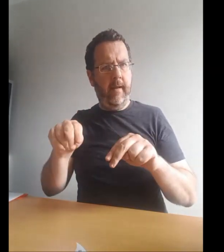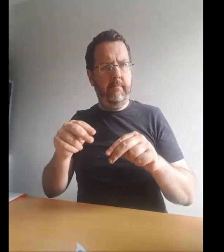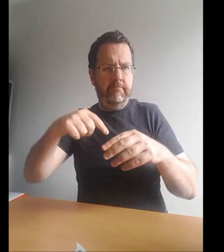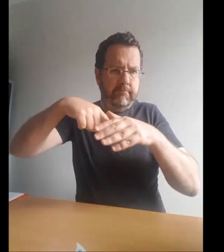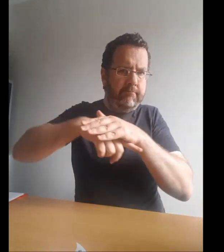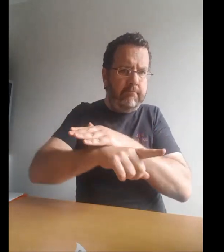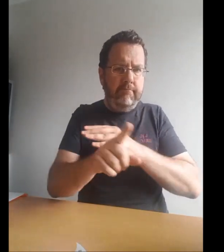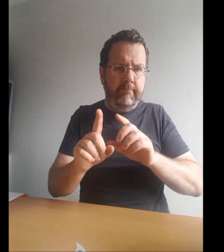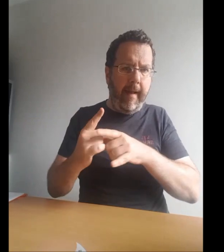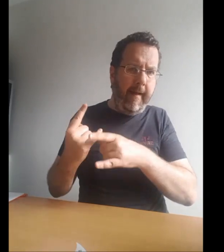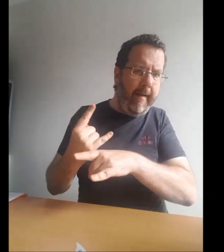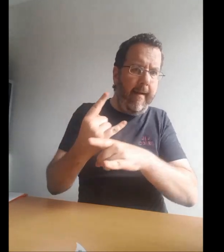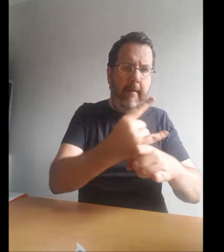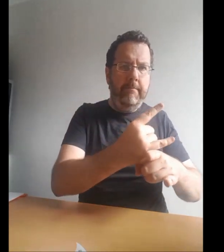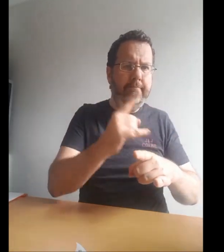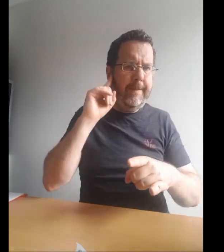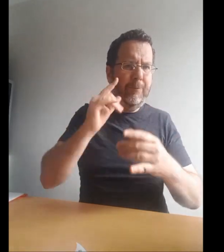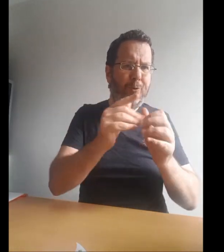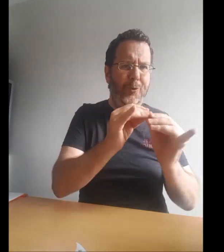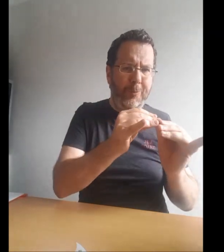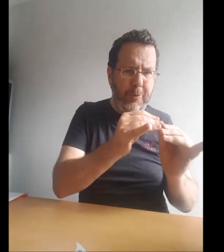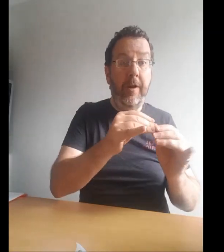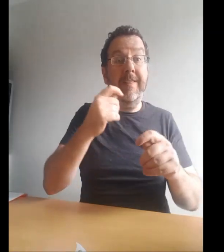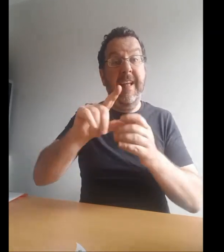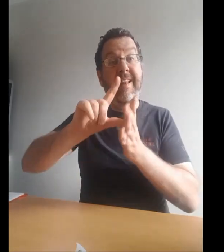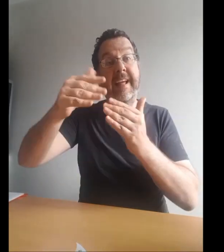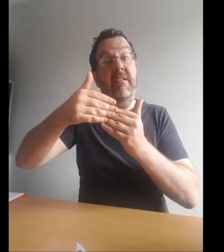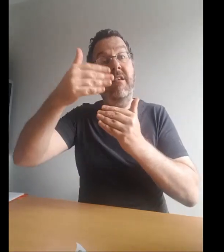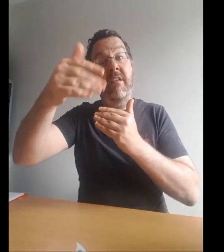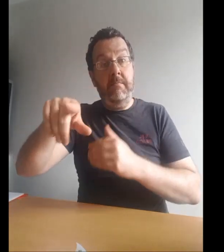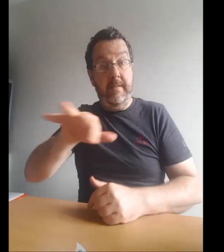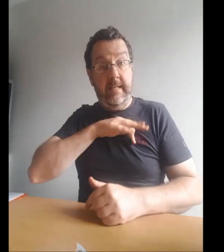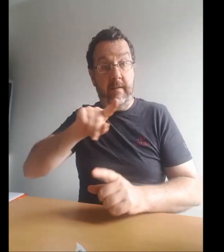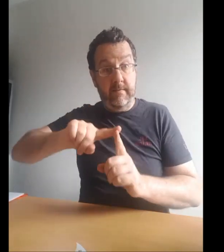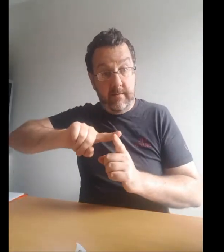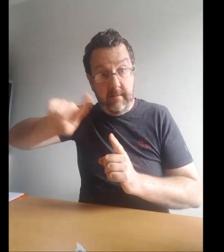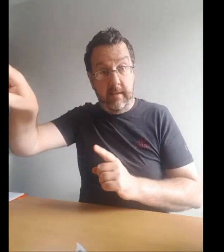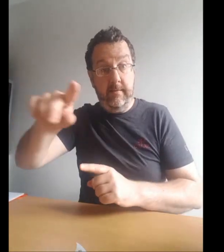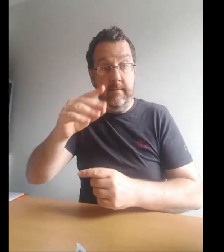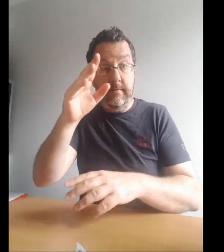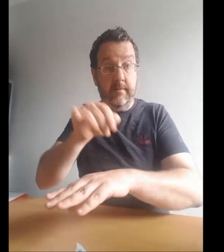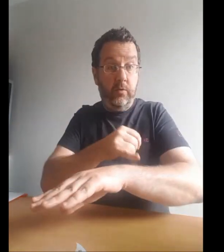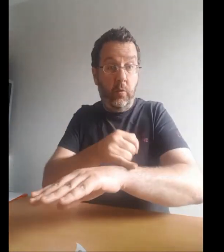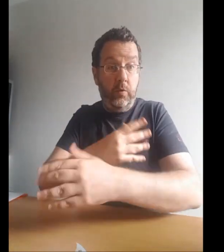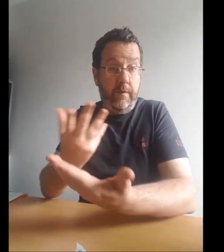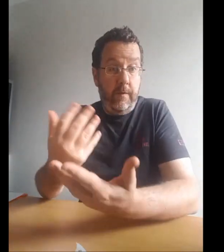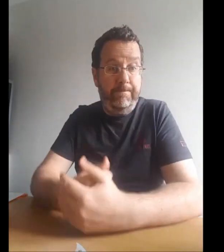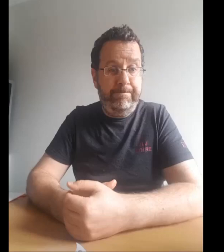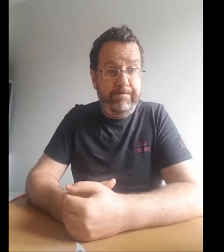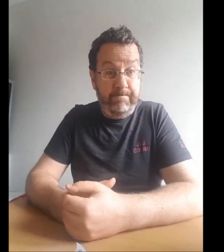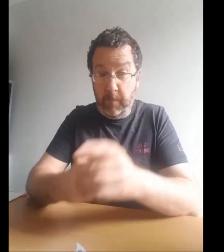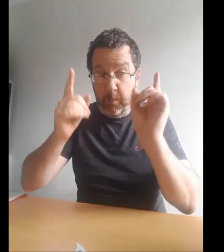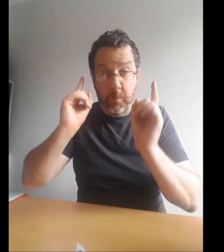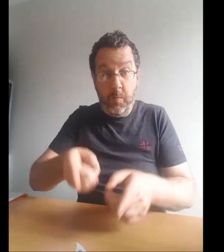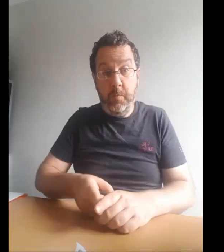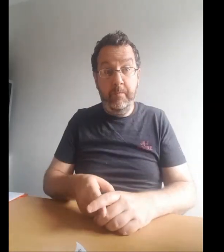such an extent that he was able to help this other deaf person in court. And then it was only after this period that he would have entered St. Joseph's. I'm not quite